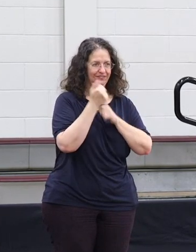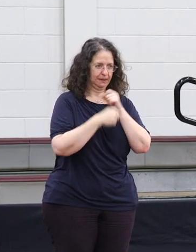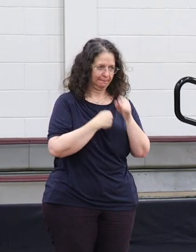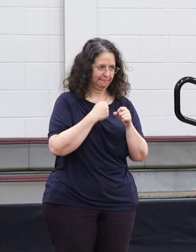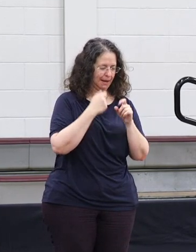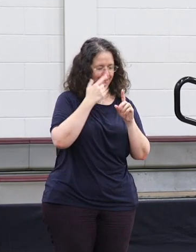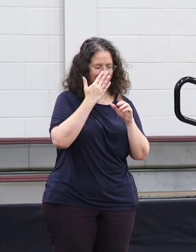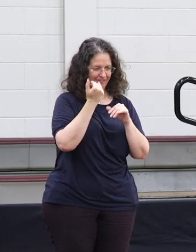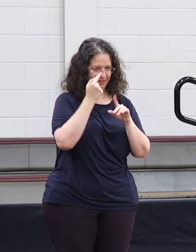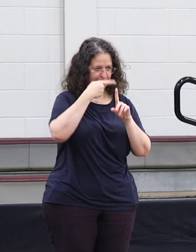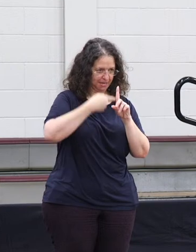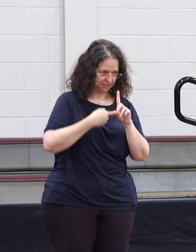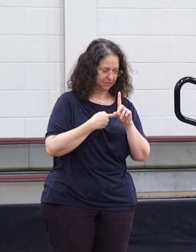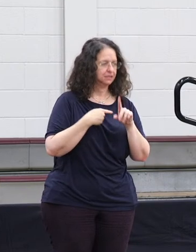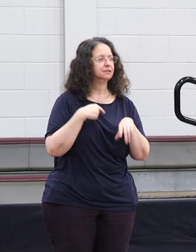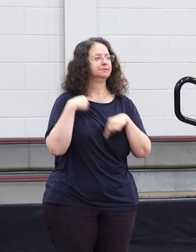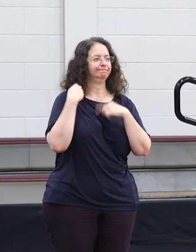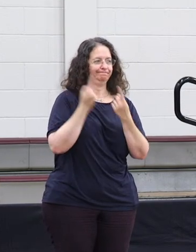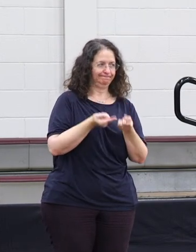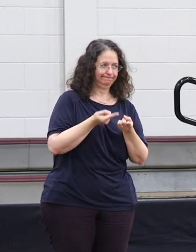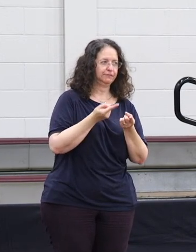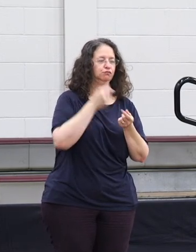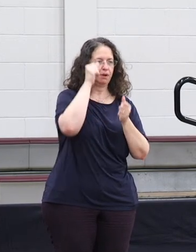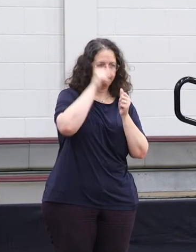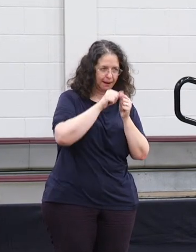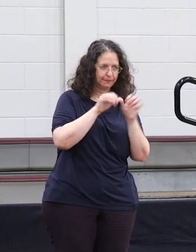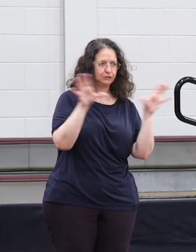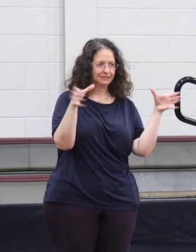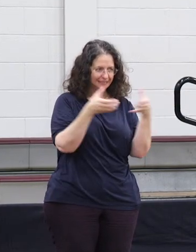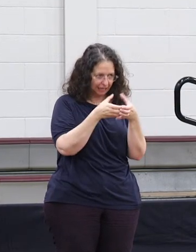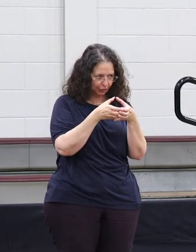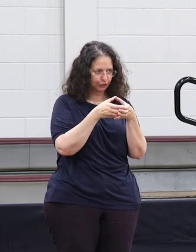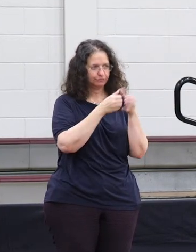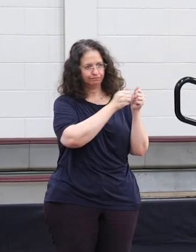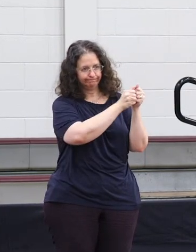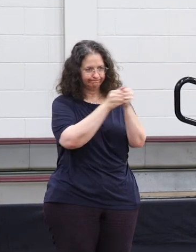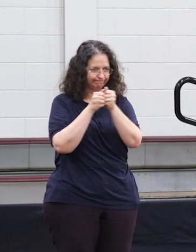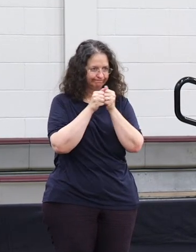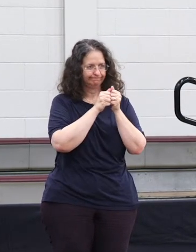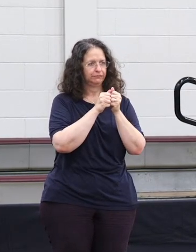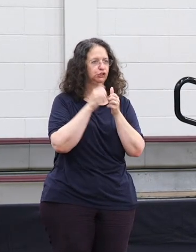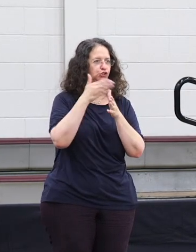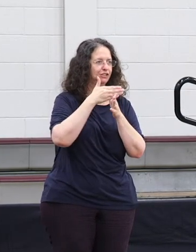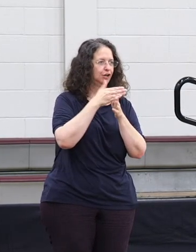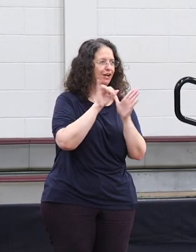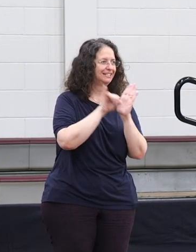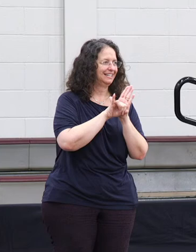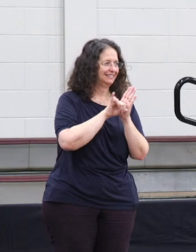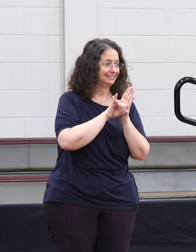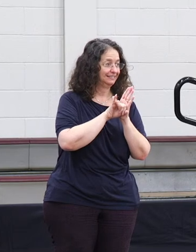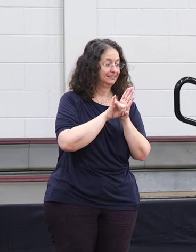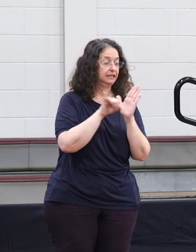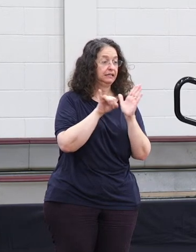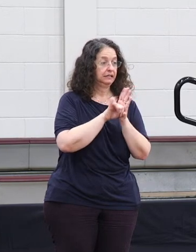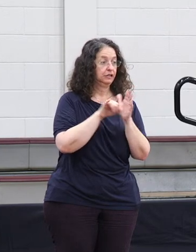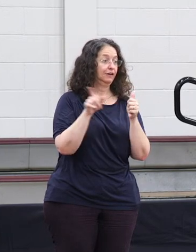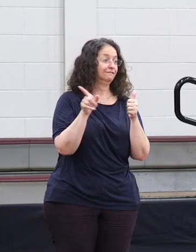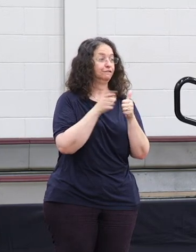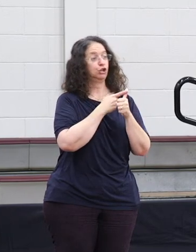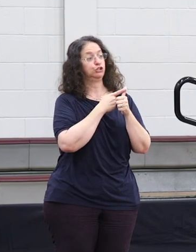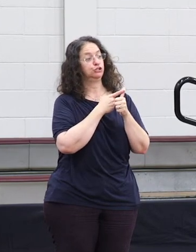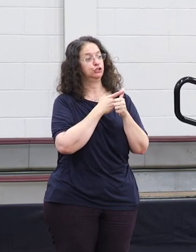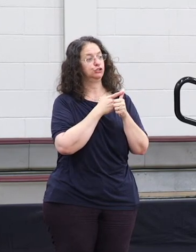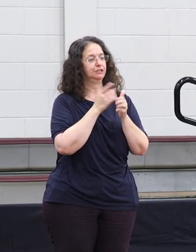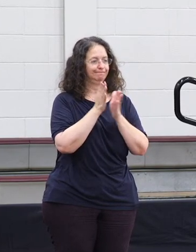school career remind you that together you are bonded by a shared identity of firsts and